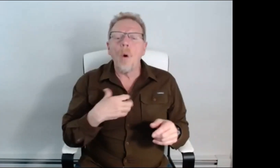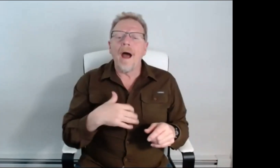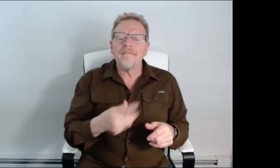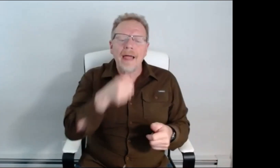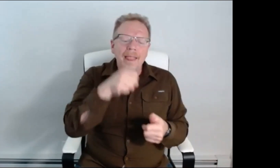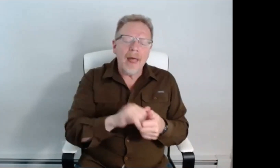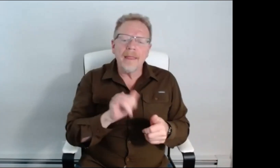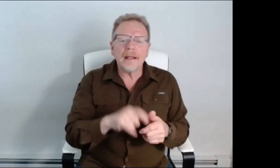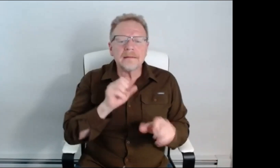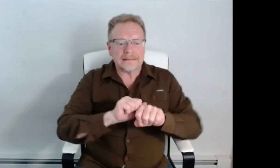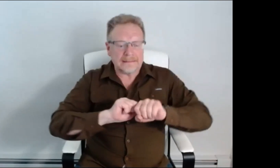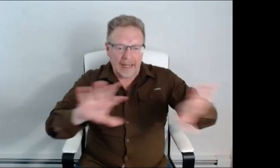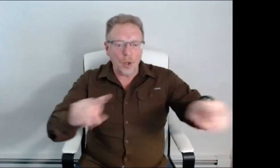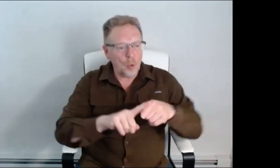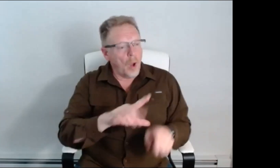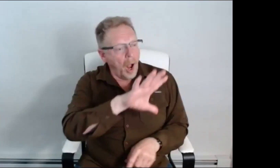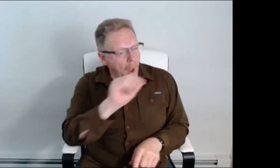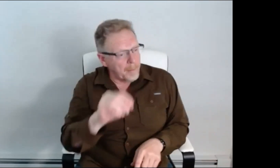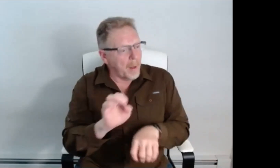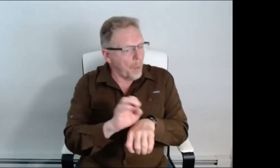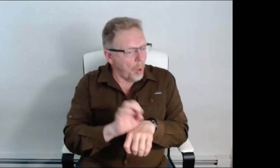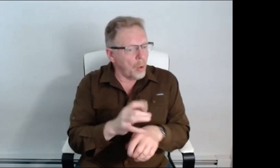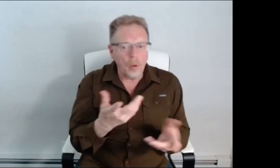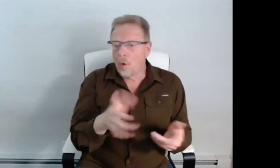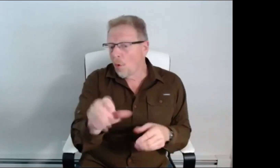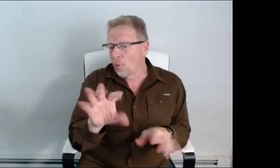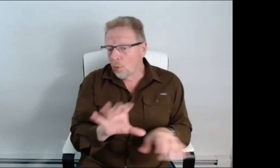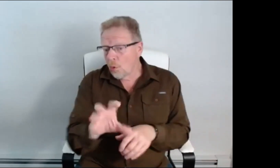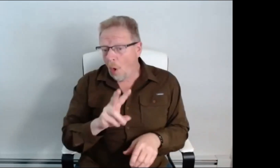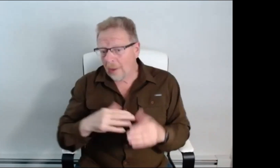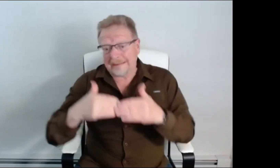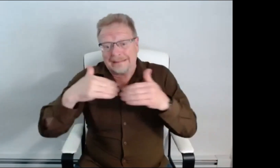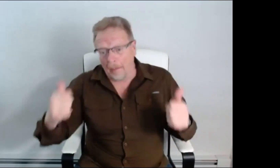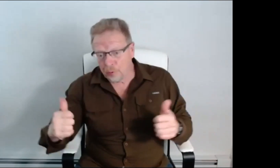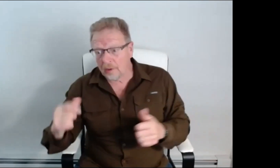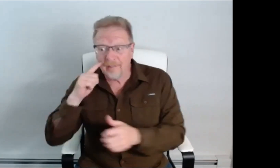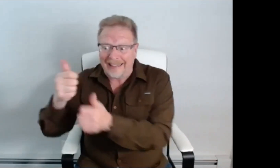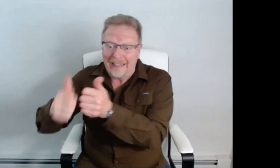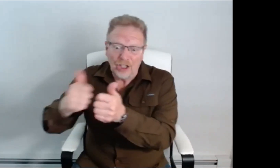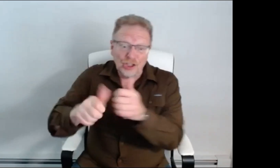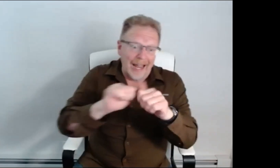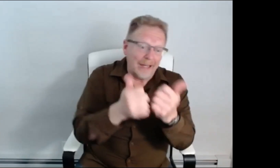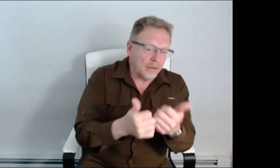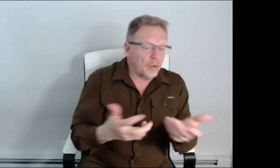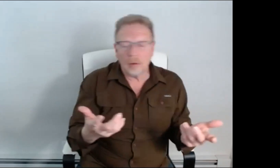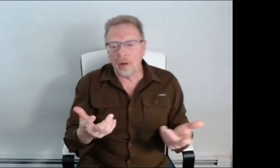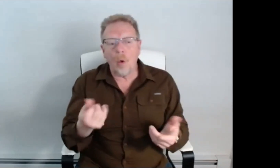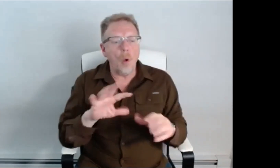to send out to employers, or if you want to do your own, or help collaborate to make one that we like for